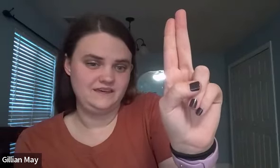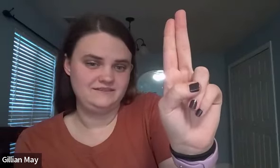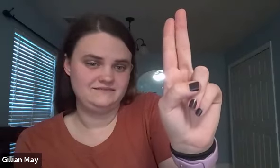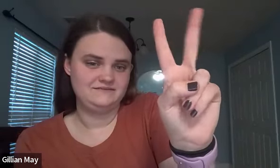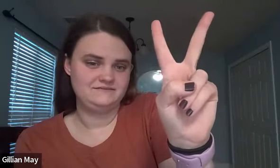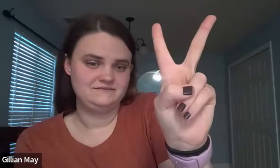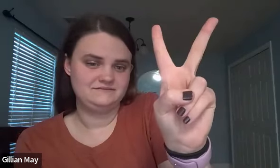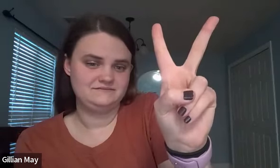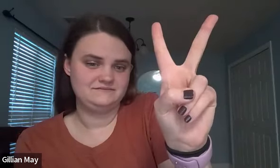V,